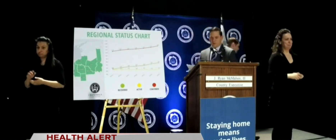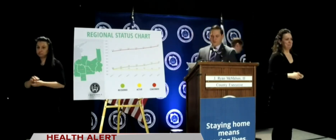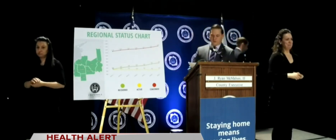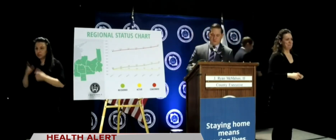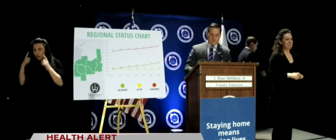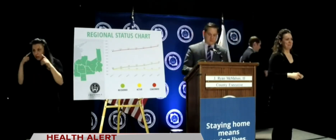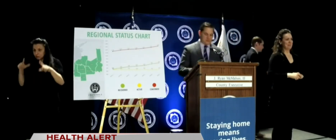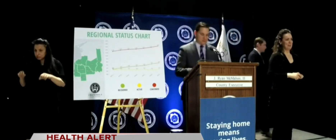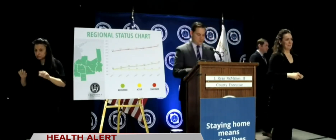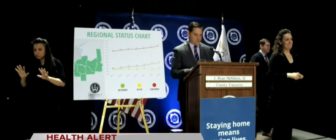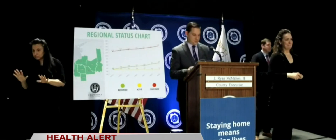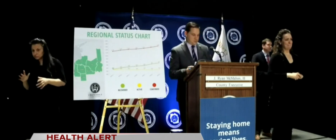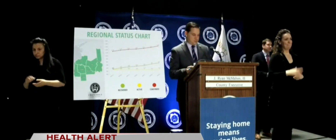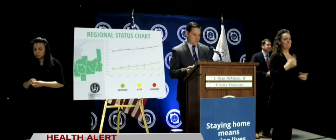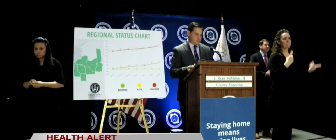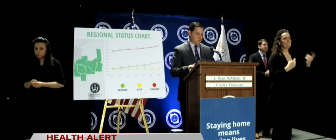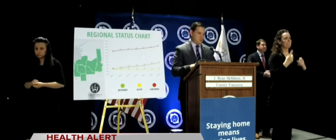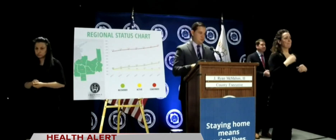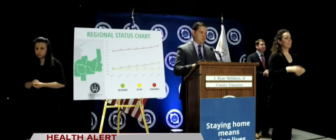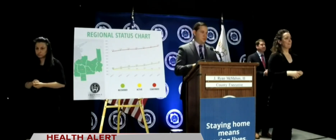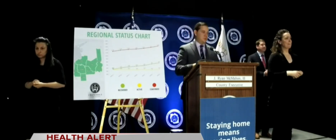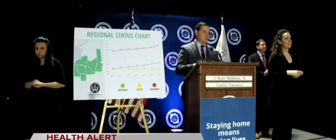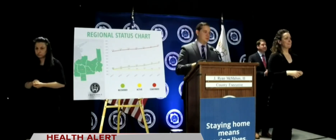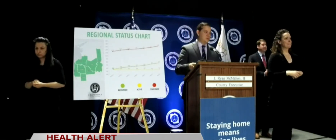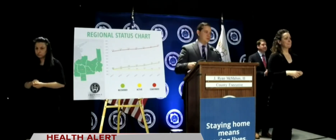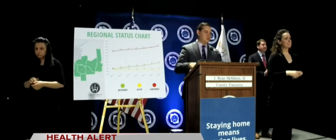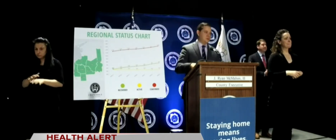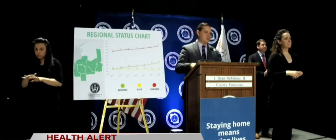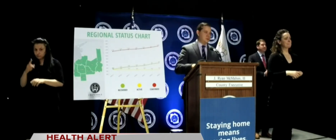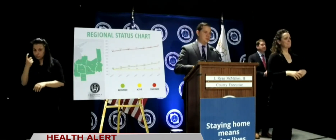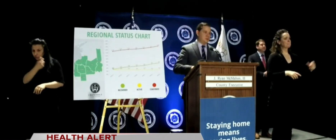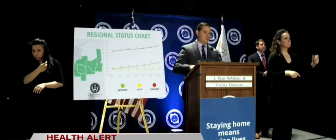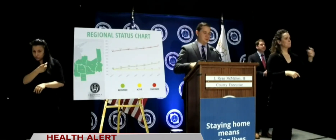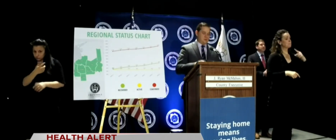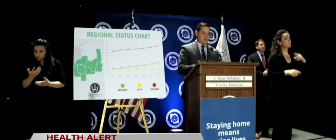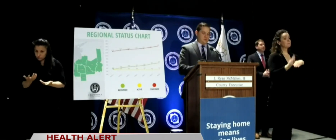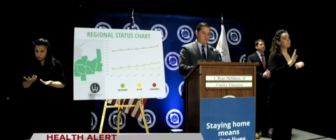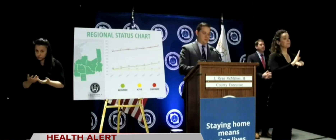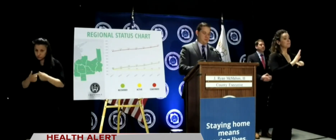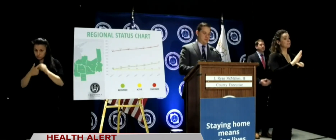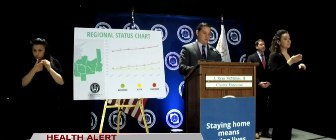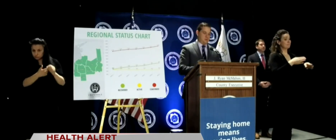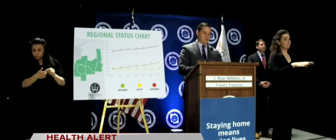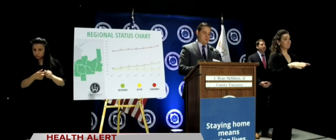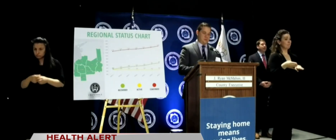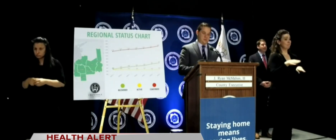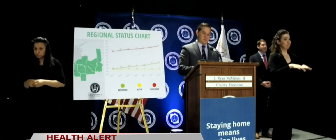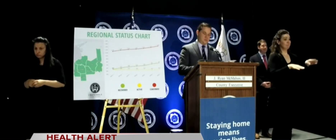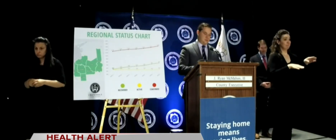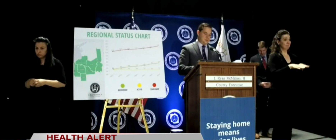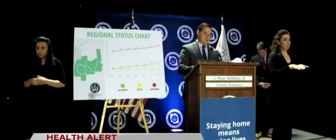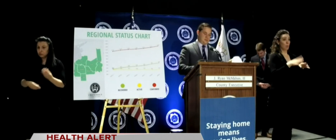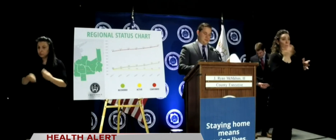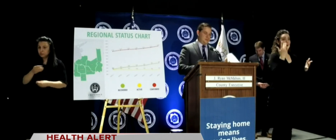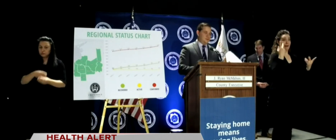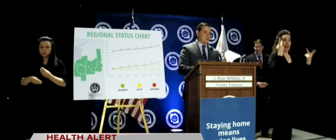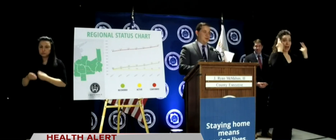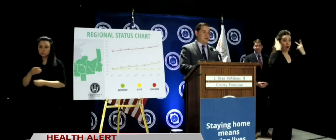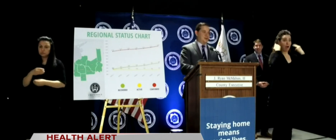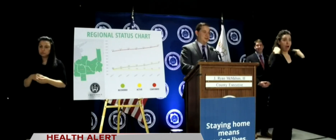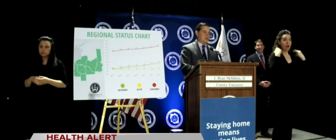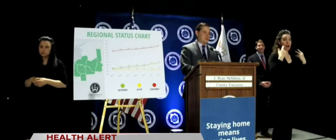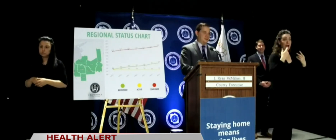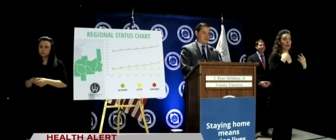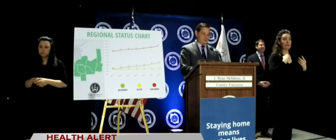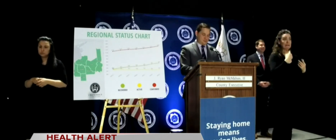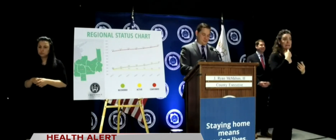Any other questions? Speaking of businesses that are closed, a lot of people are concerned about haircuts. Oh. No